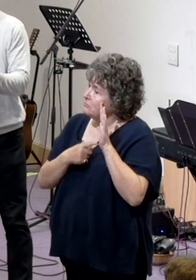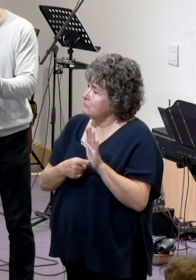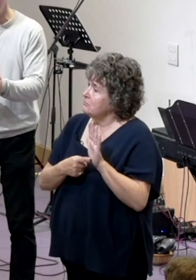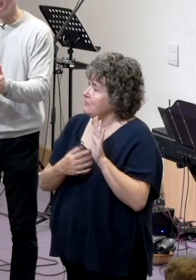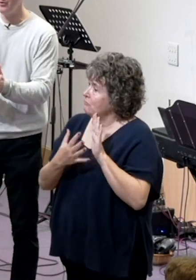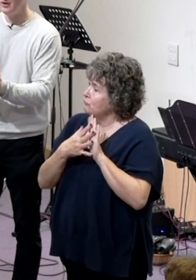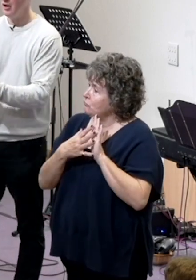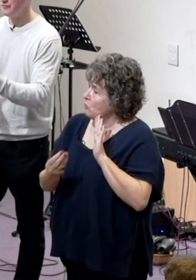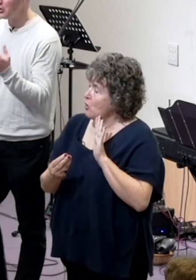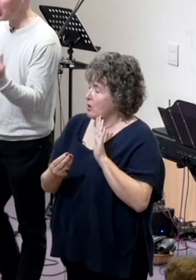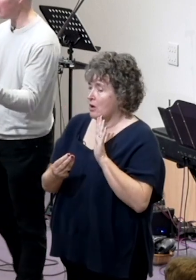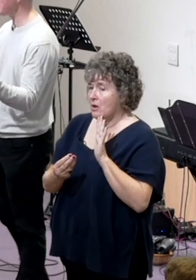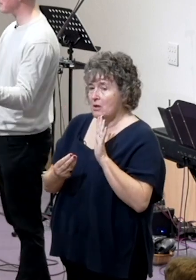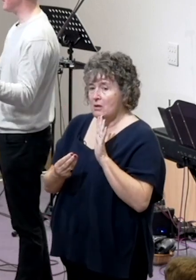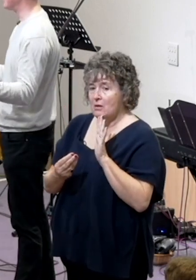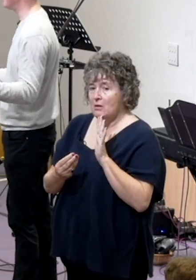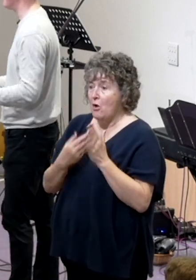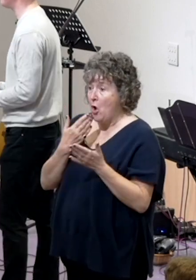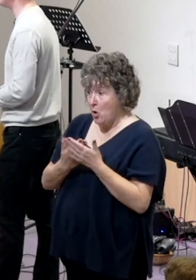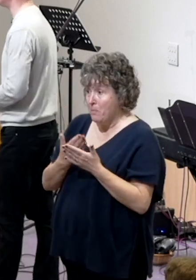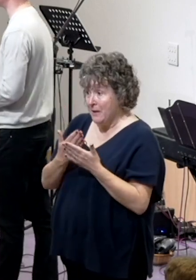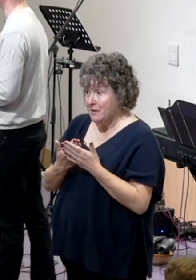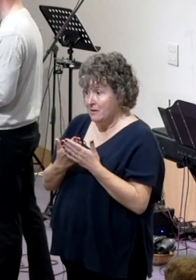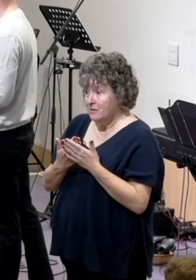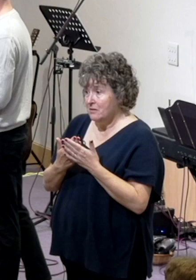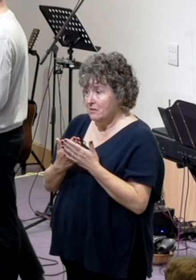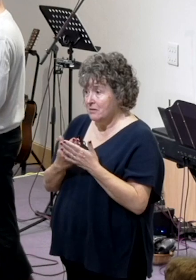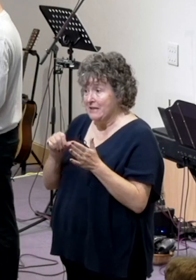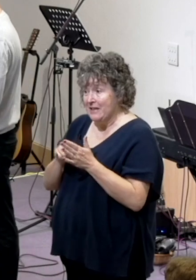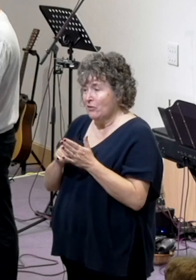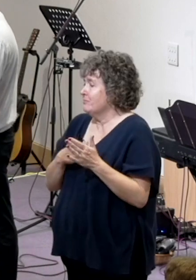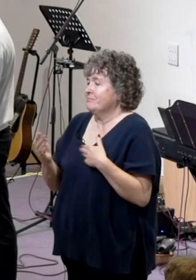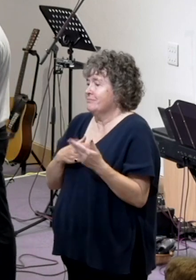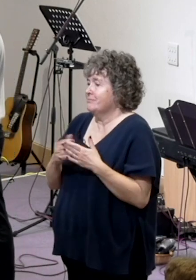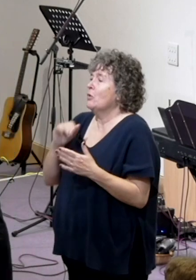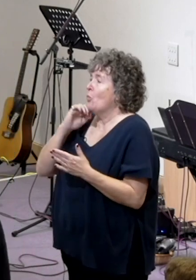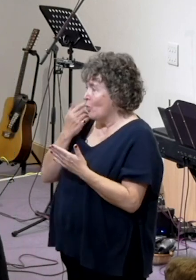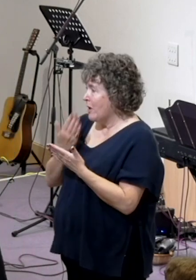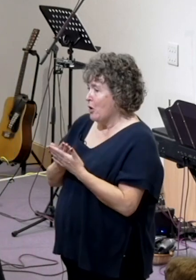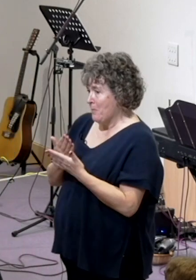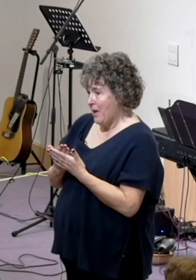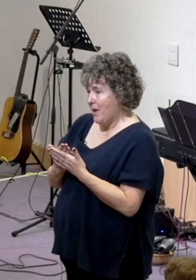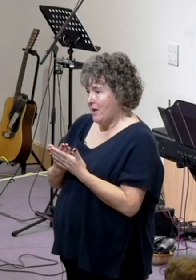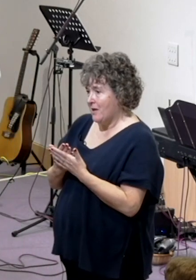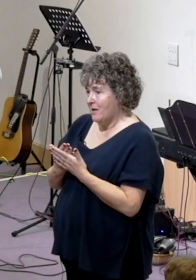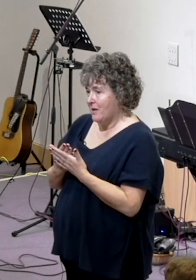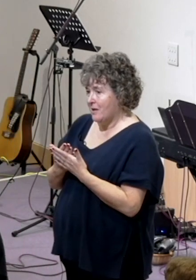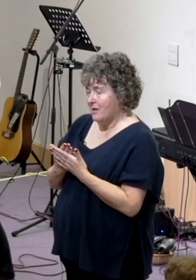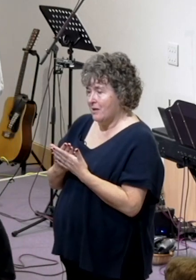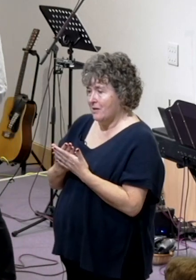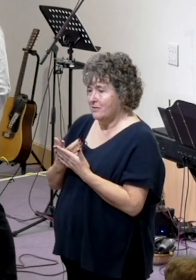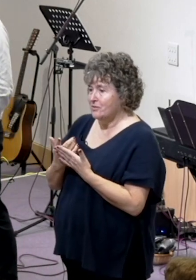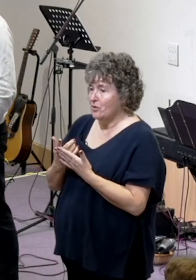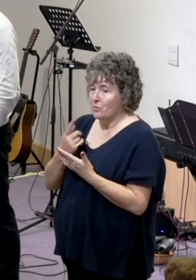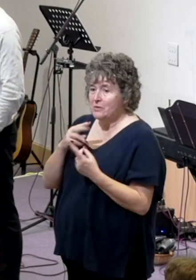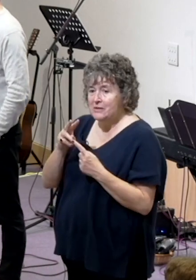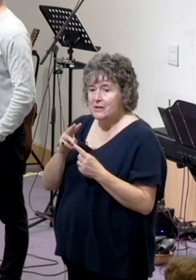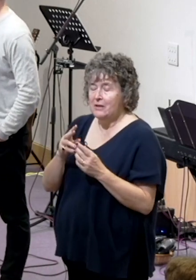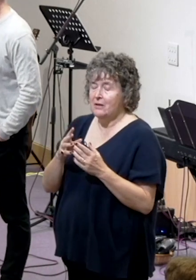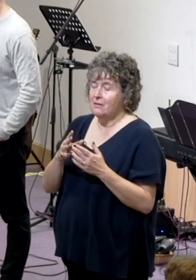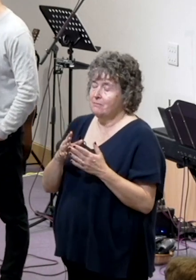an example of costly obedience. And so we see in this example of